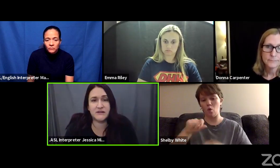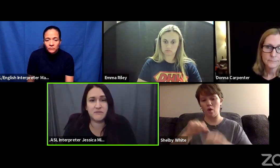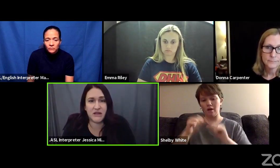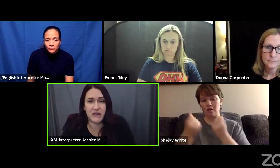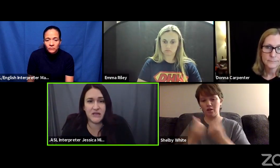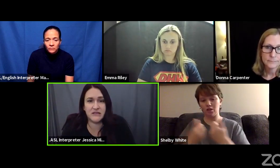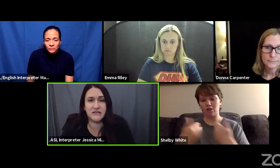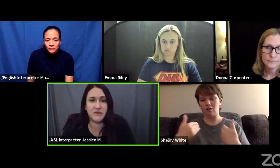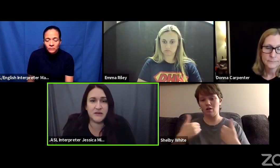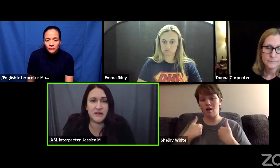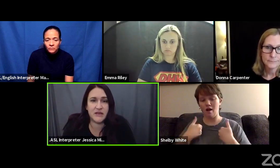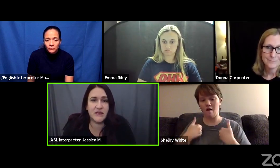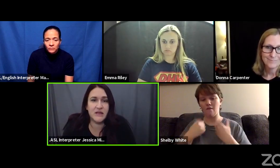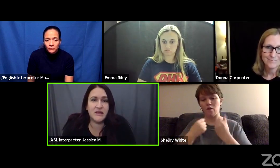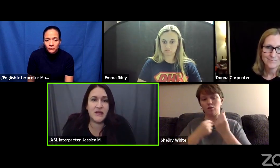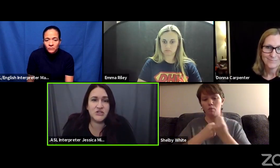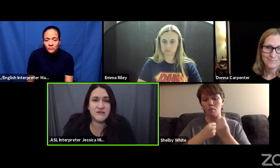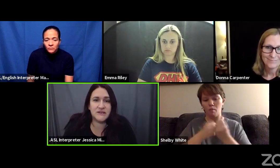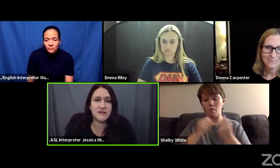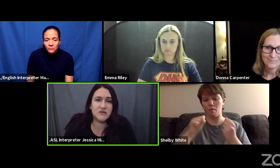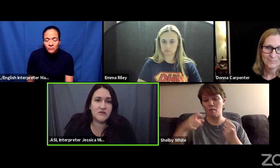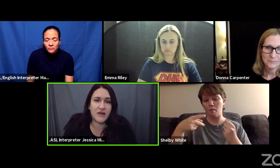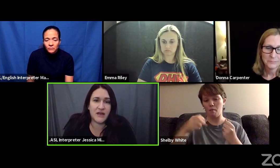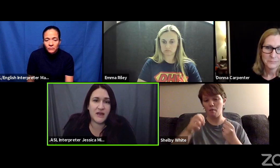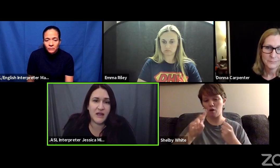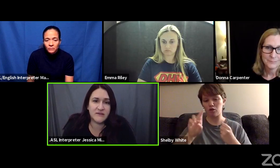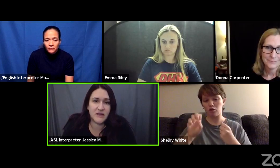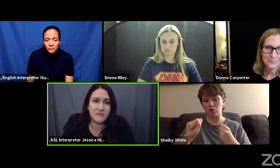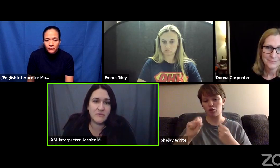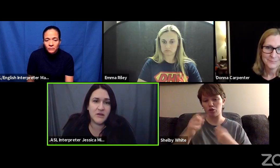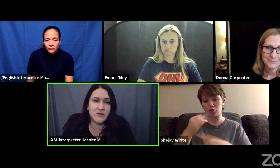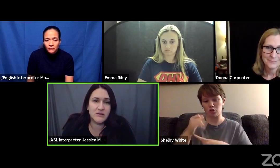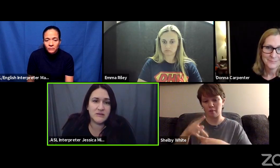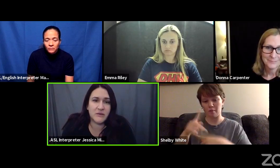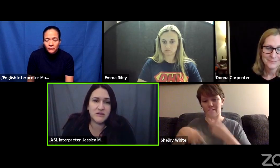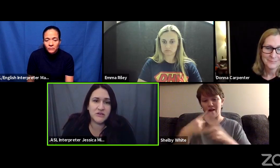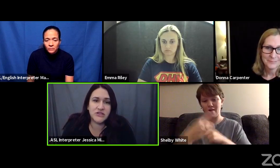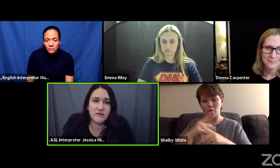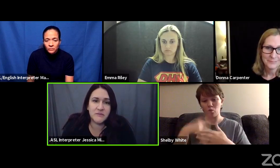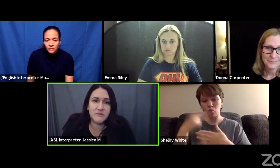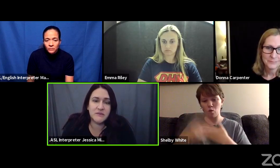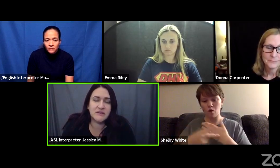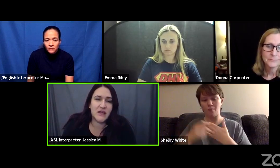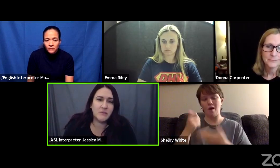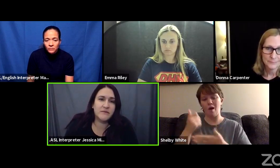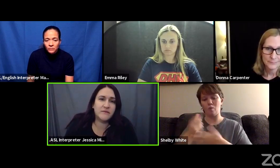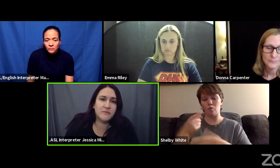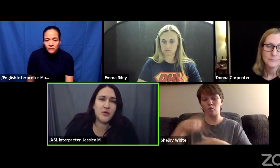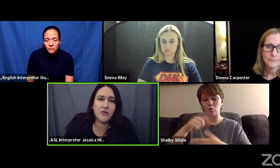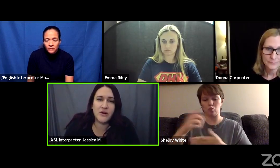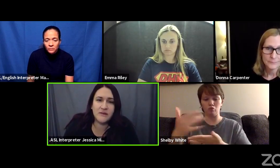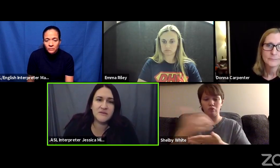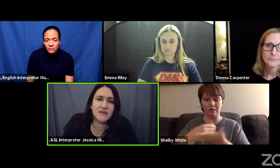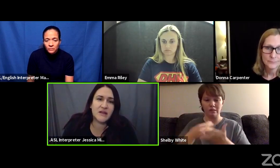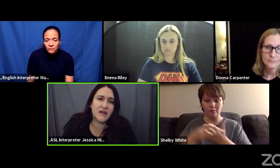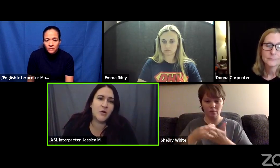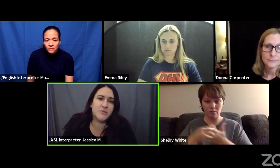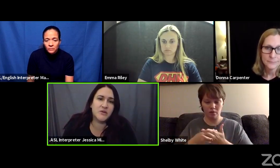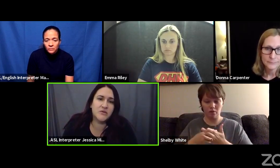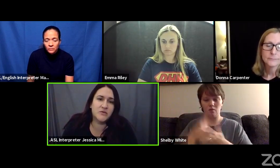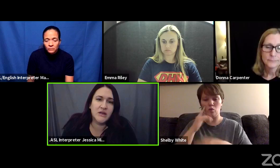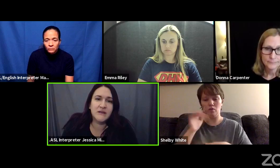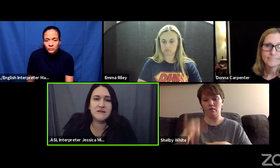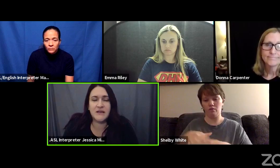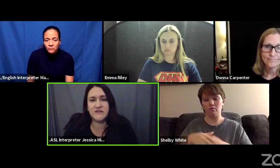that costs money. And typically the agencies that do that have some sponsorship type of programs that can